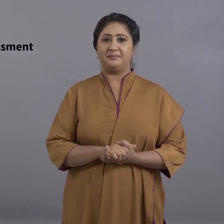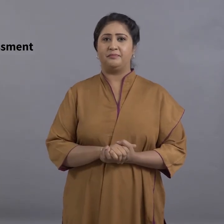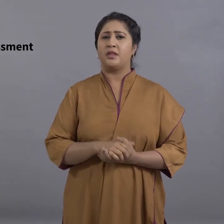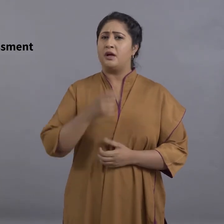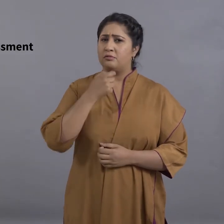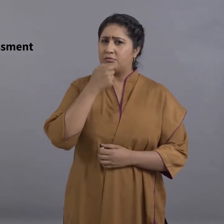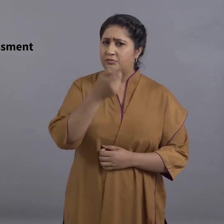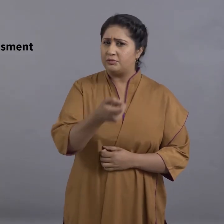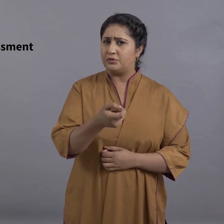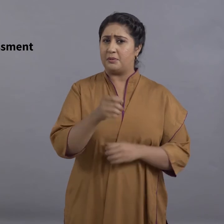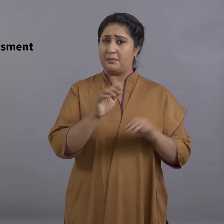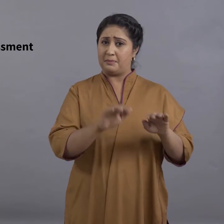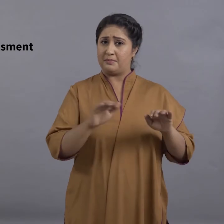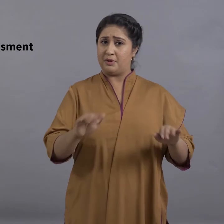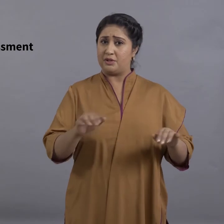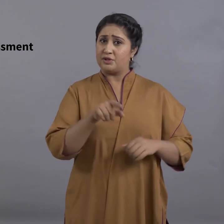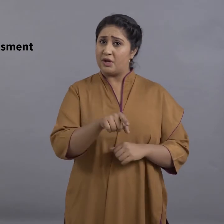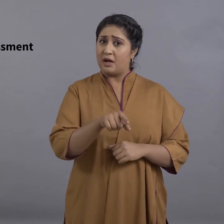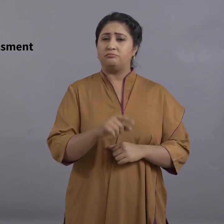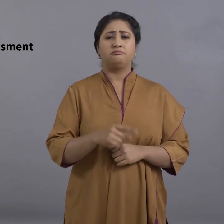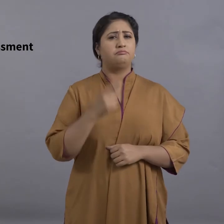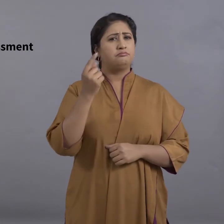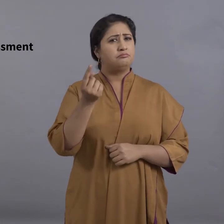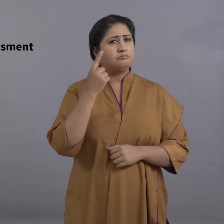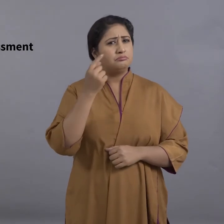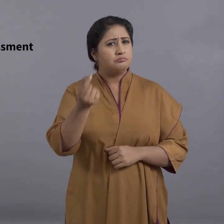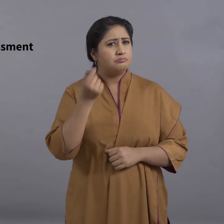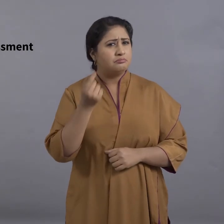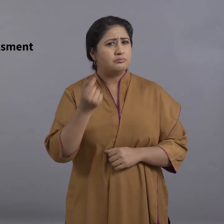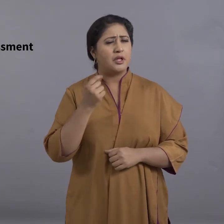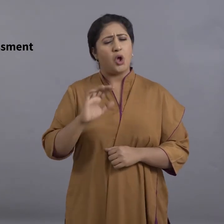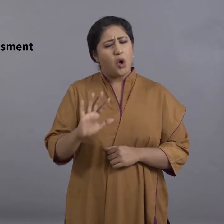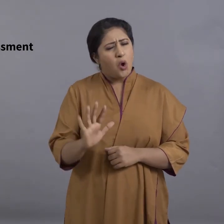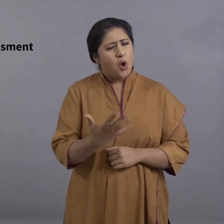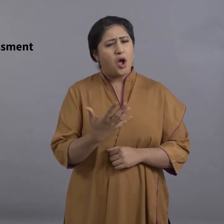Ask the student to recognize any 5 numbers.